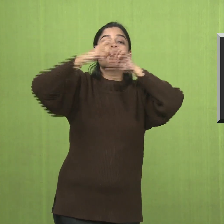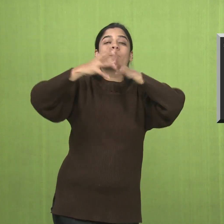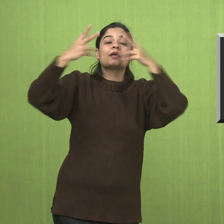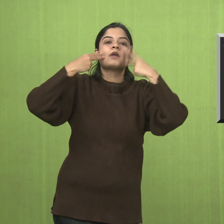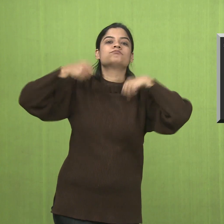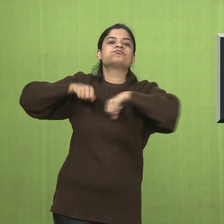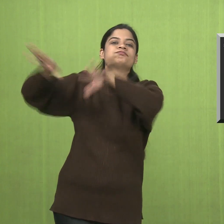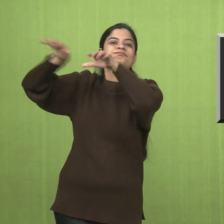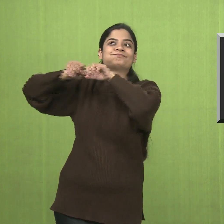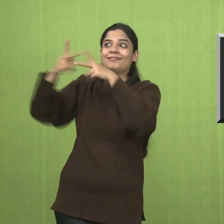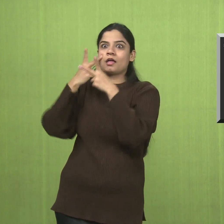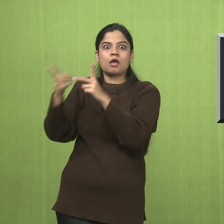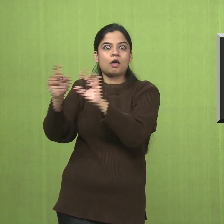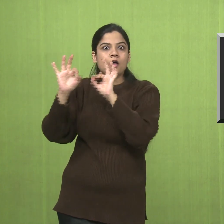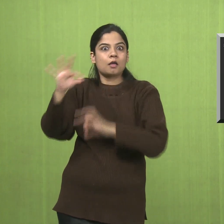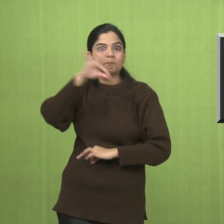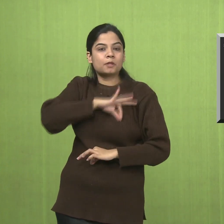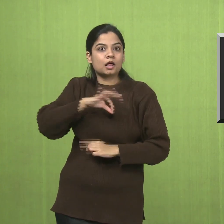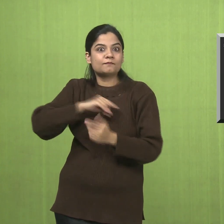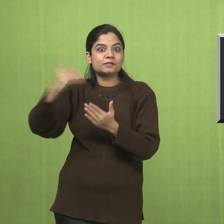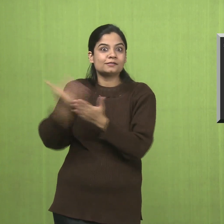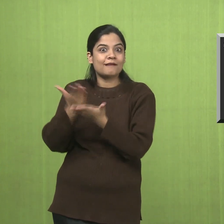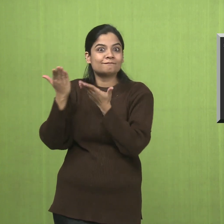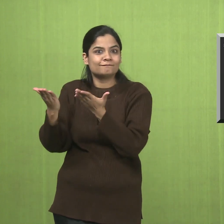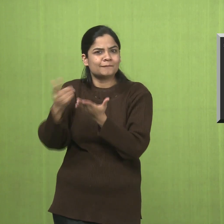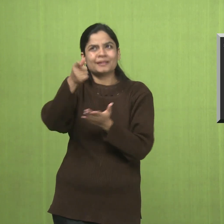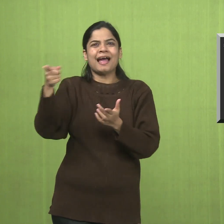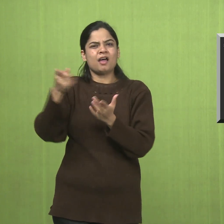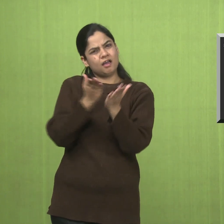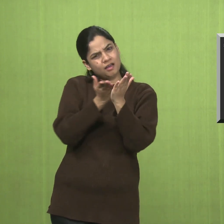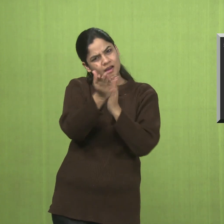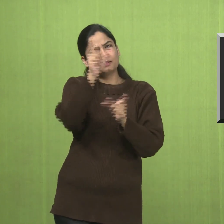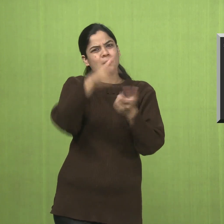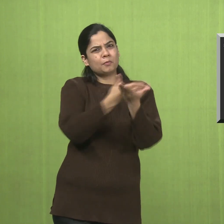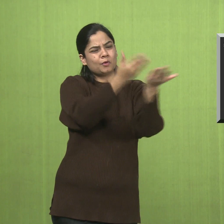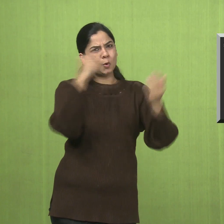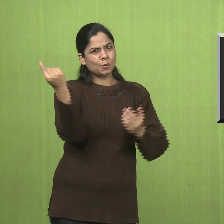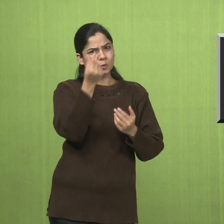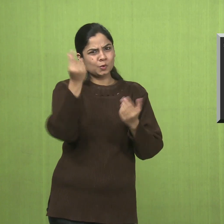And electricity has been transmitted to a lot of companies, etc., from this project.